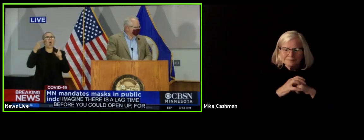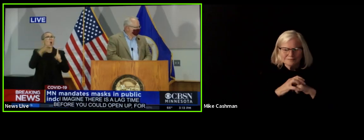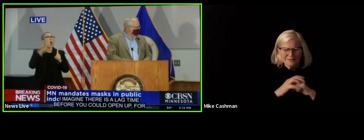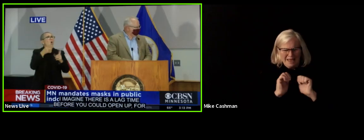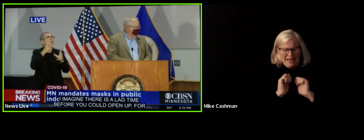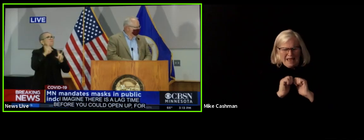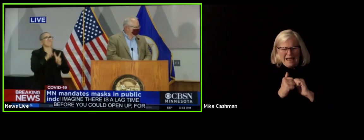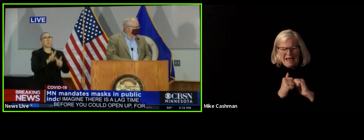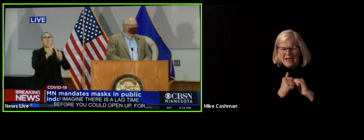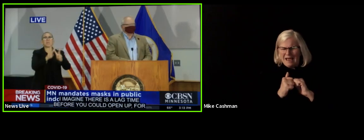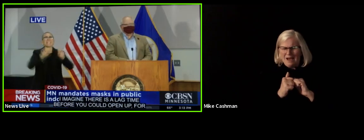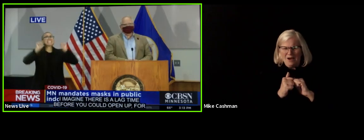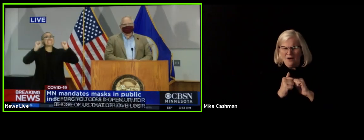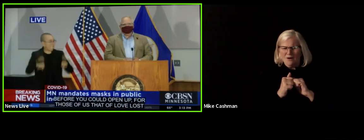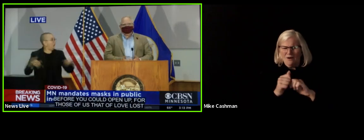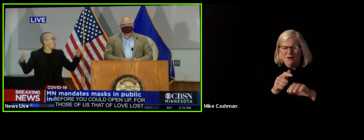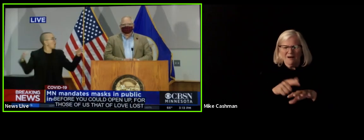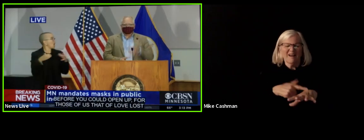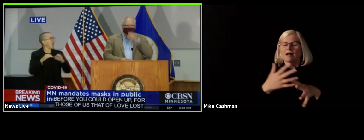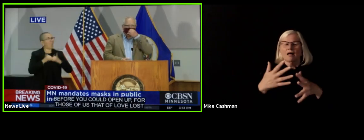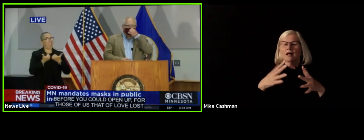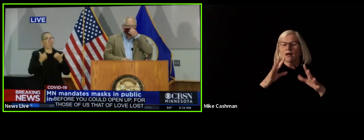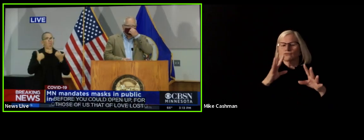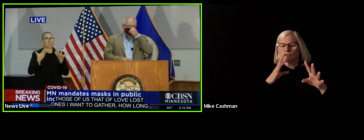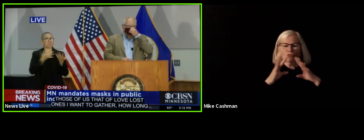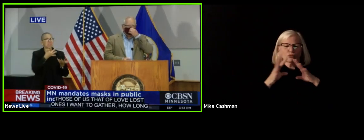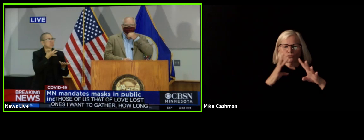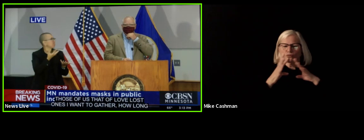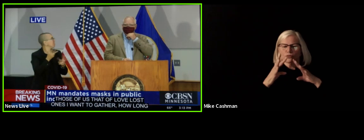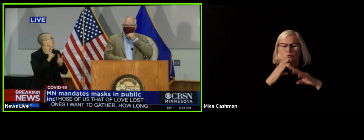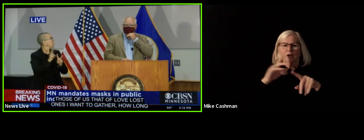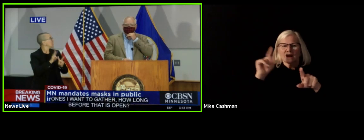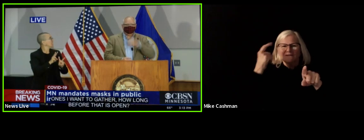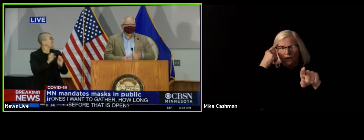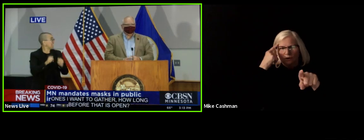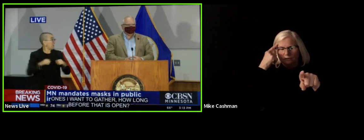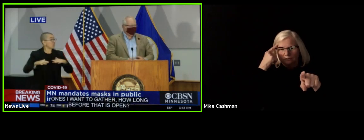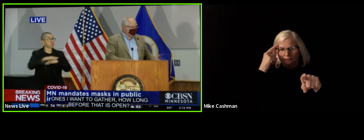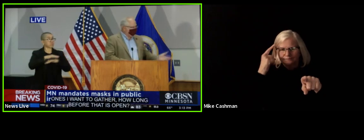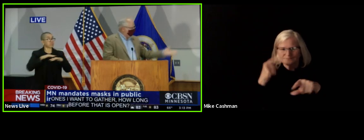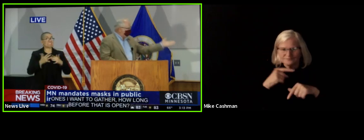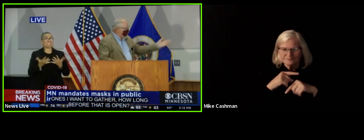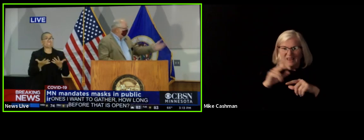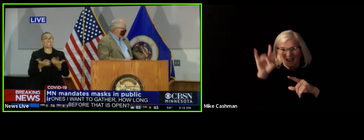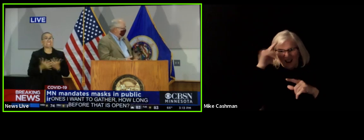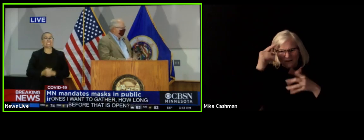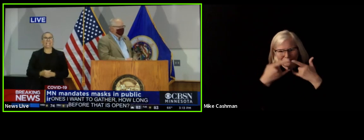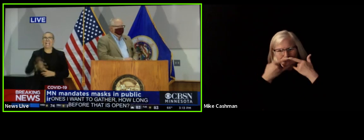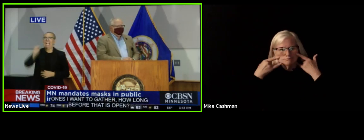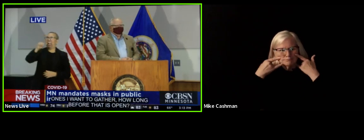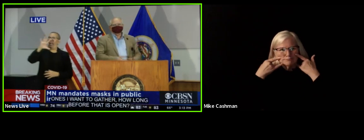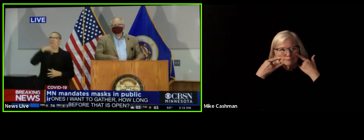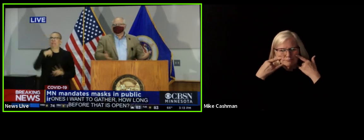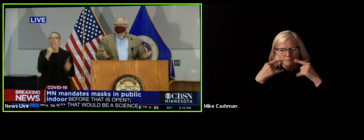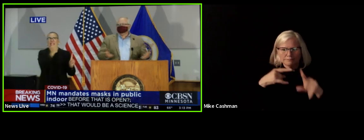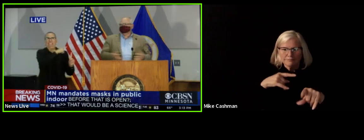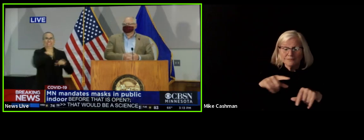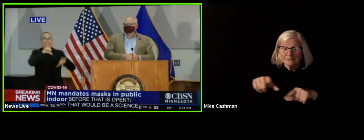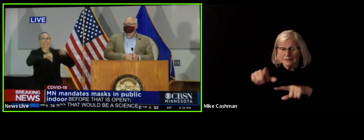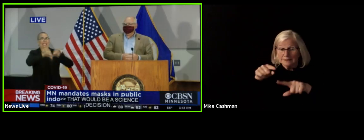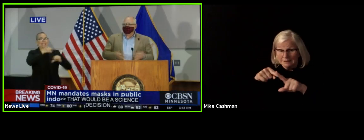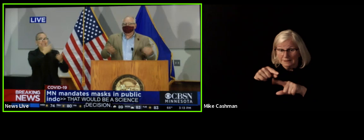on this. And this is one that I wish I knew. I think there is a science and there's an art behind it. But these are the questions